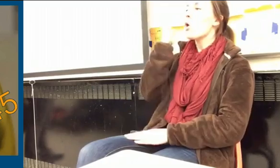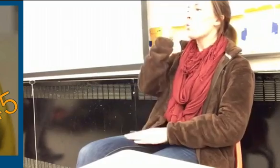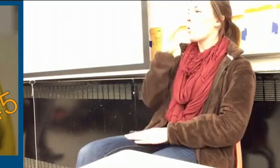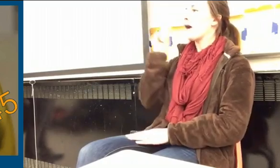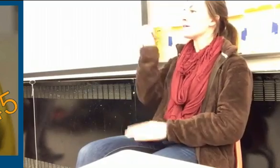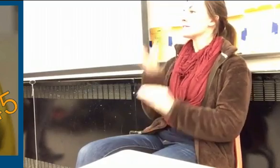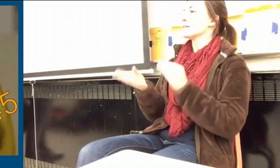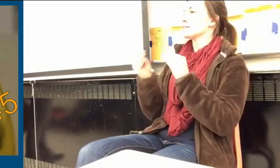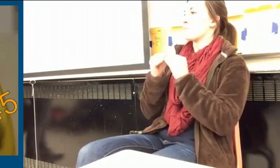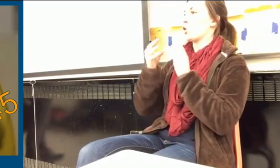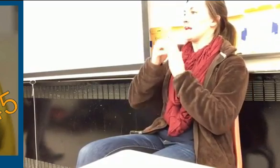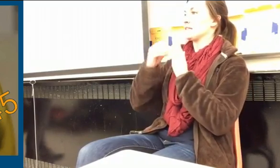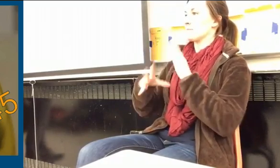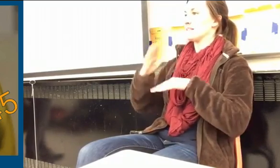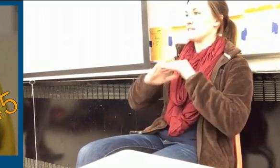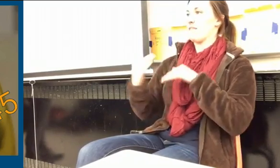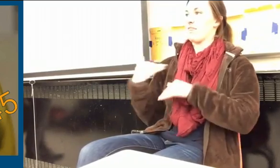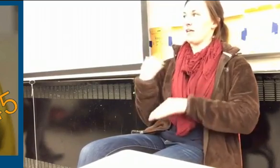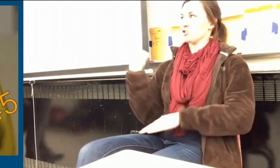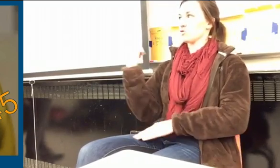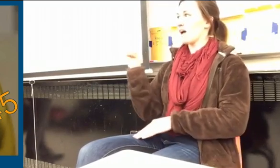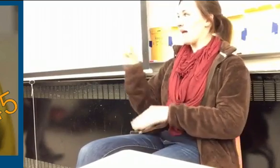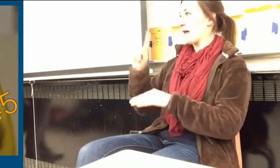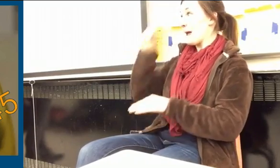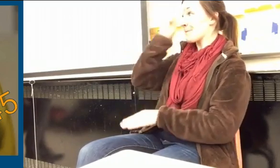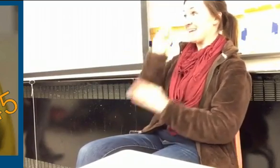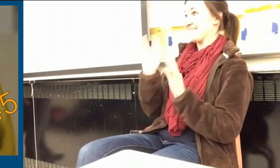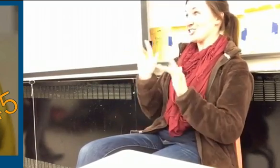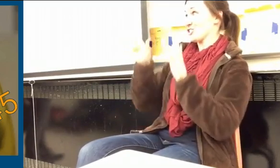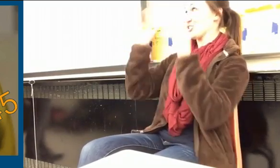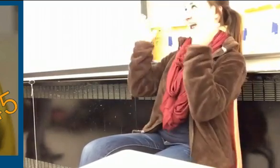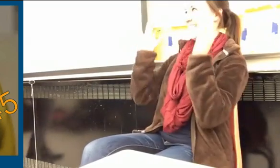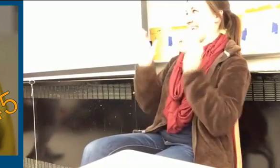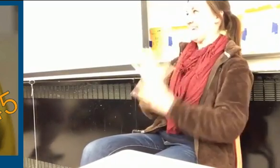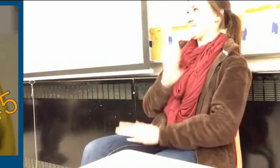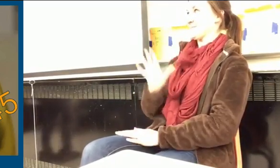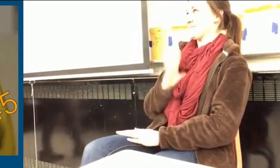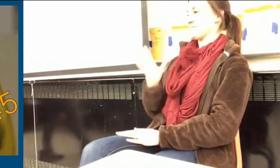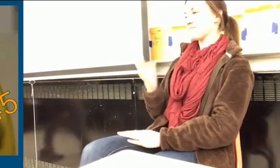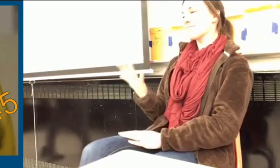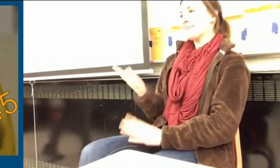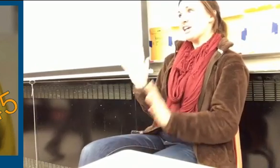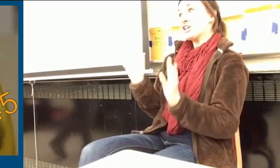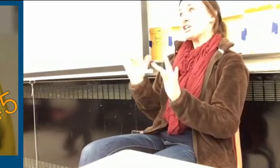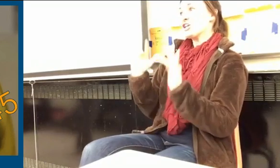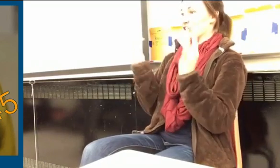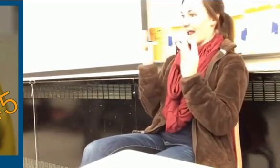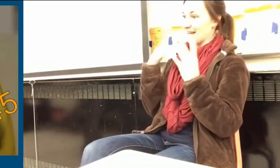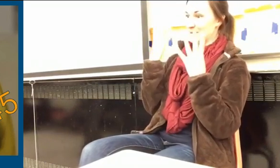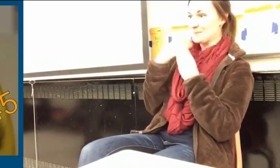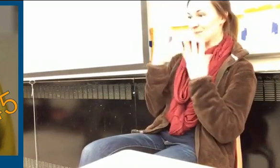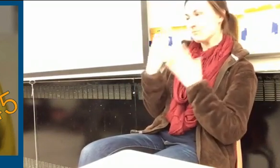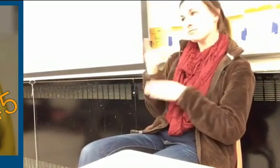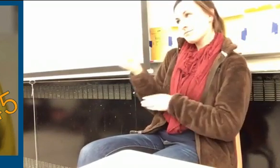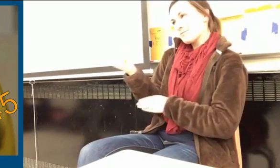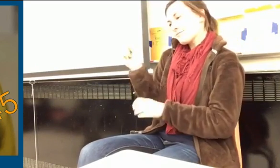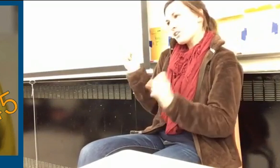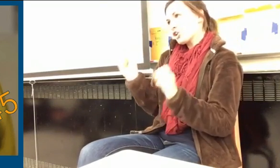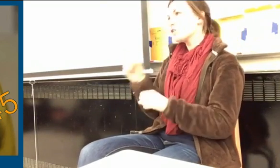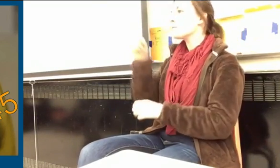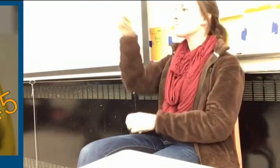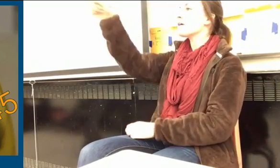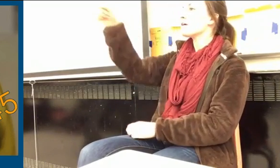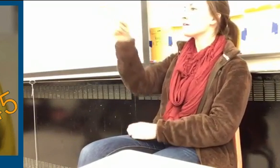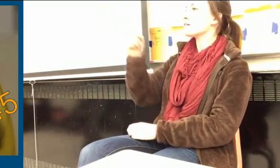more expensive than the last one? It's shiny. Okay, because it's shiny could be part of it.